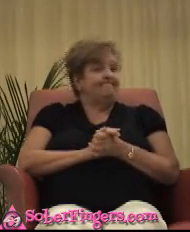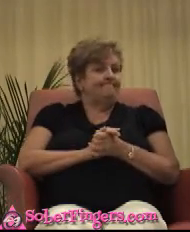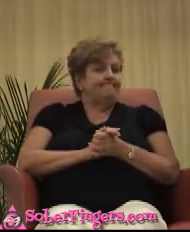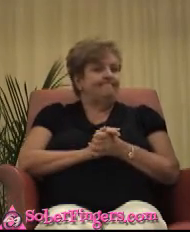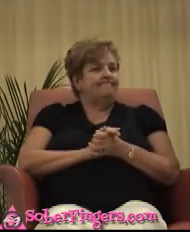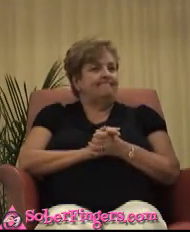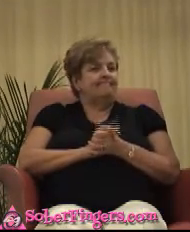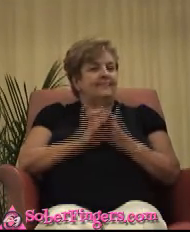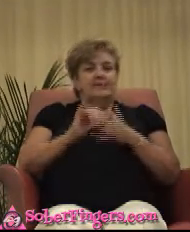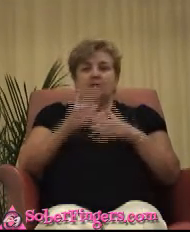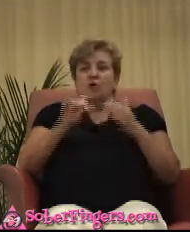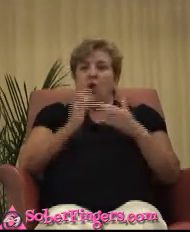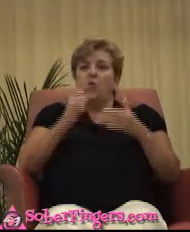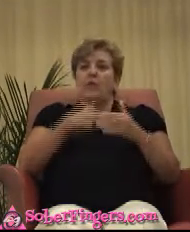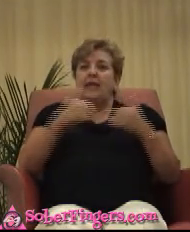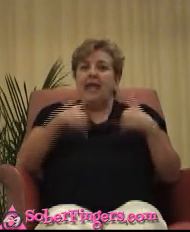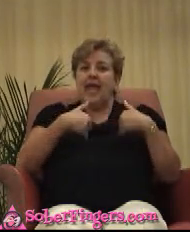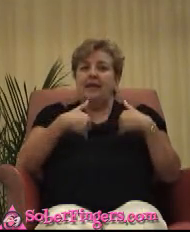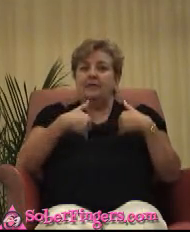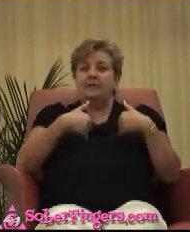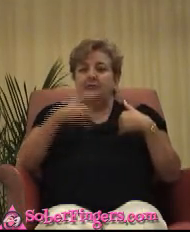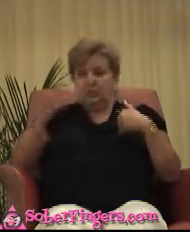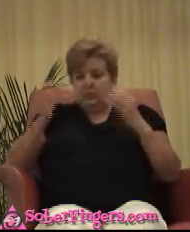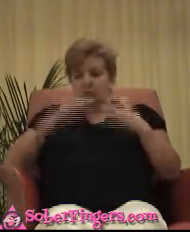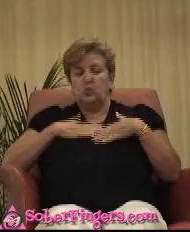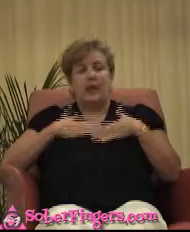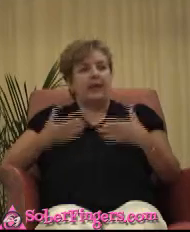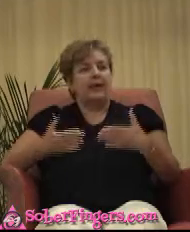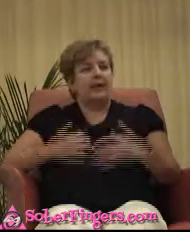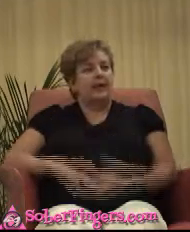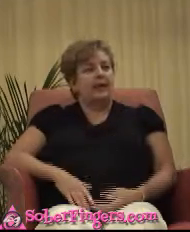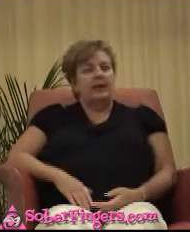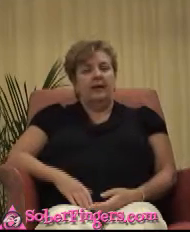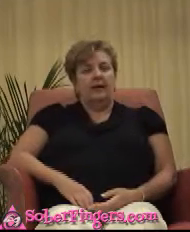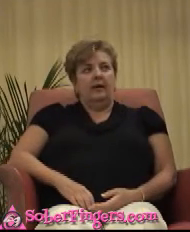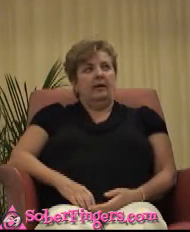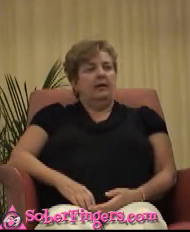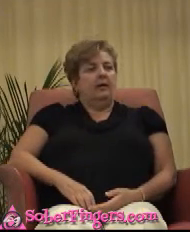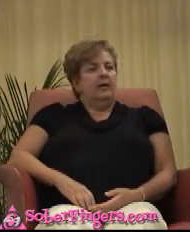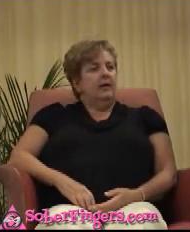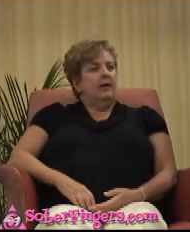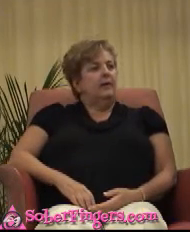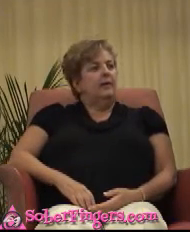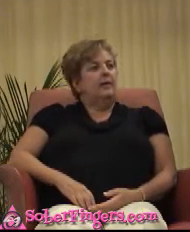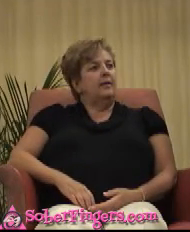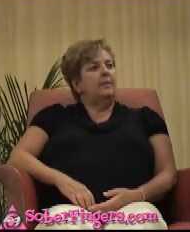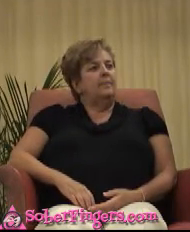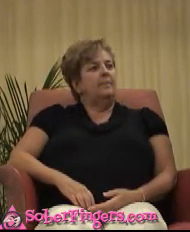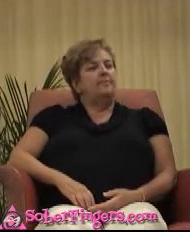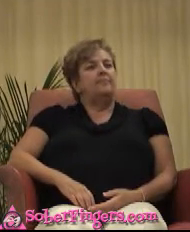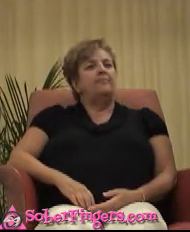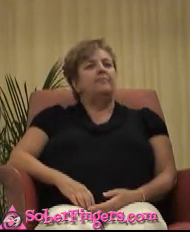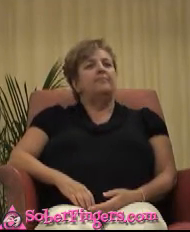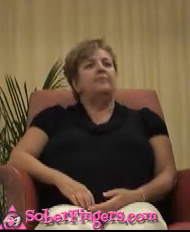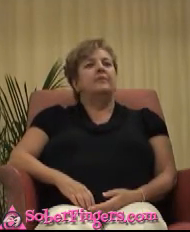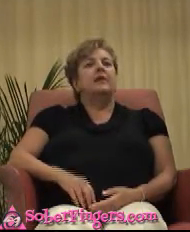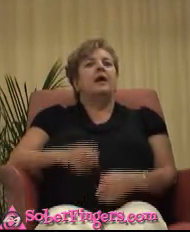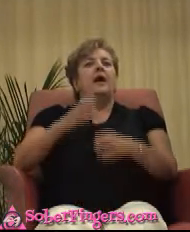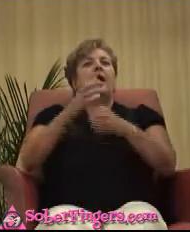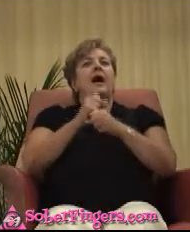had left. She's going to sell the furniture. And I said, no. I got a phone call and a letter the same day from the Northwest Pilot at a flight school. Said, I want you to come